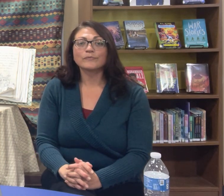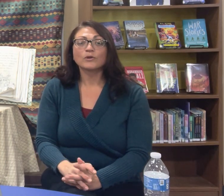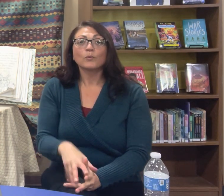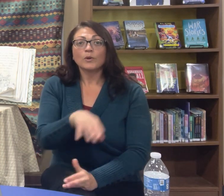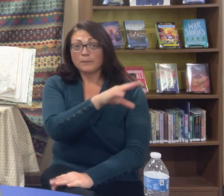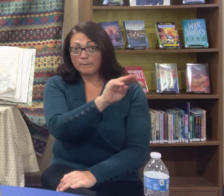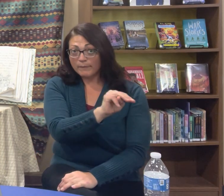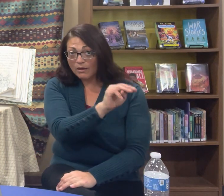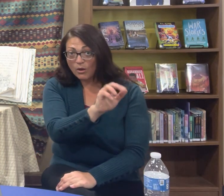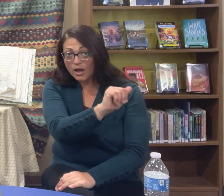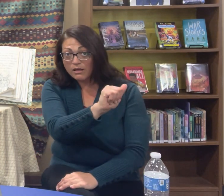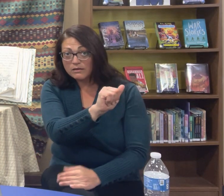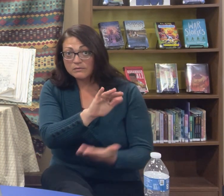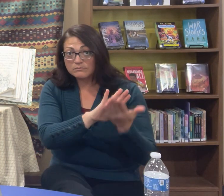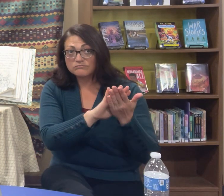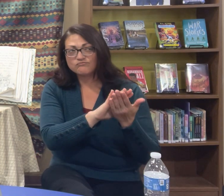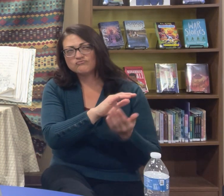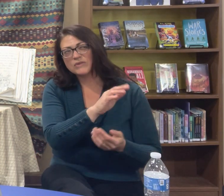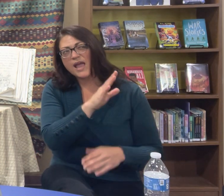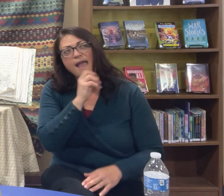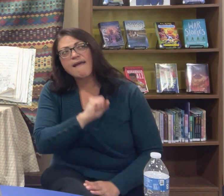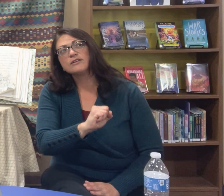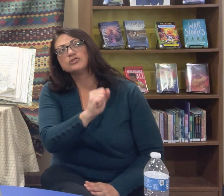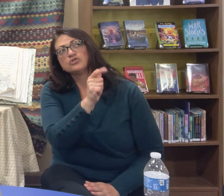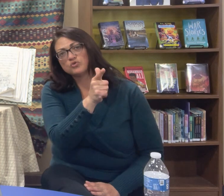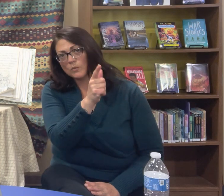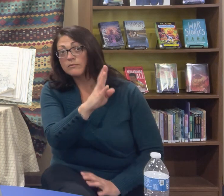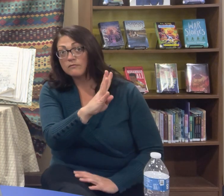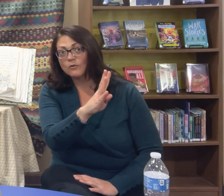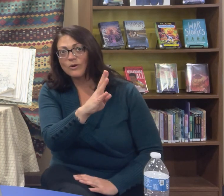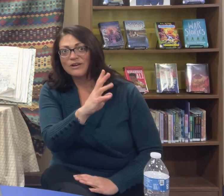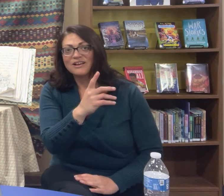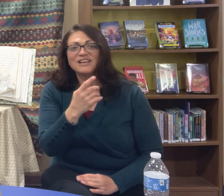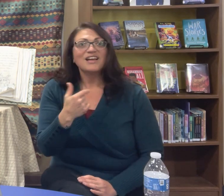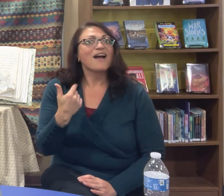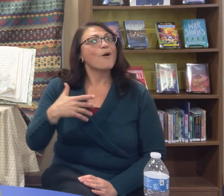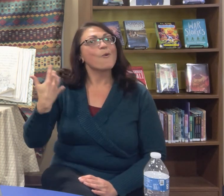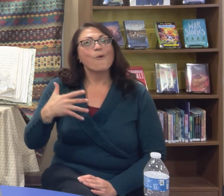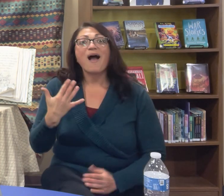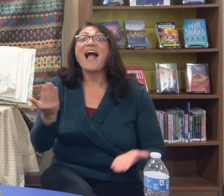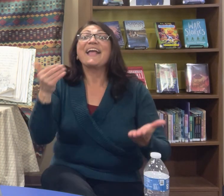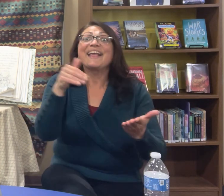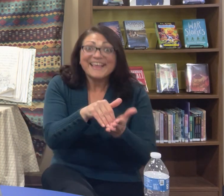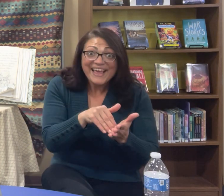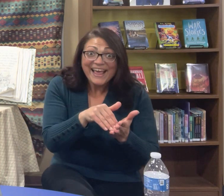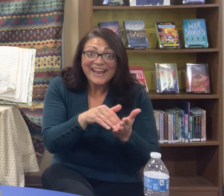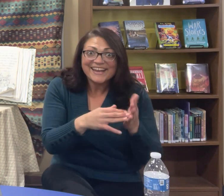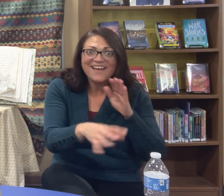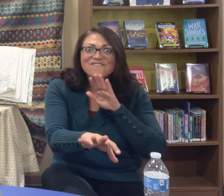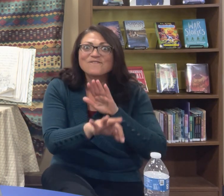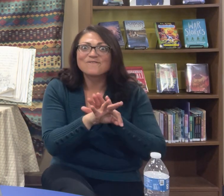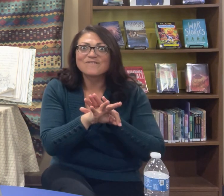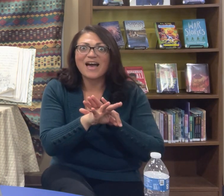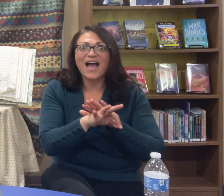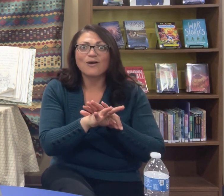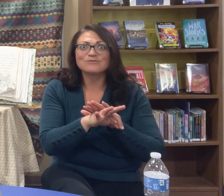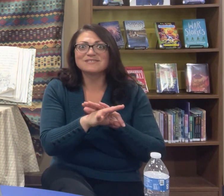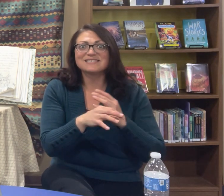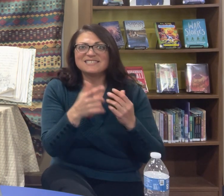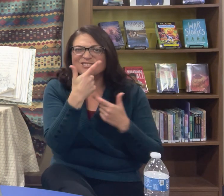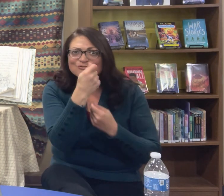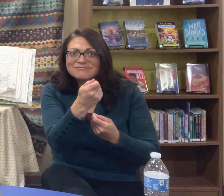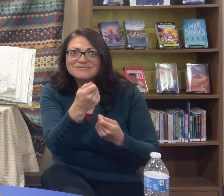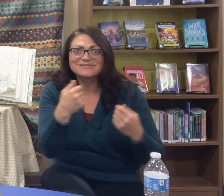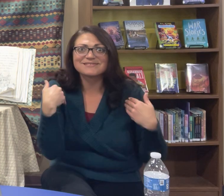When Mary was 24, she made another amazing discovery. This creature didn't have legs